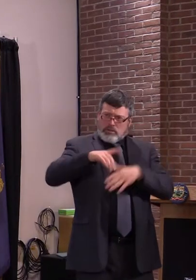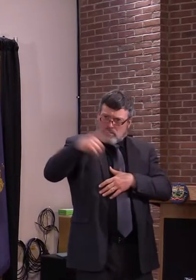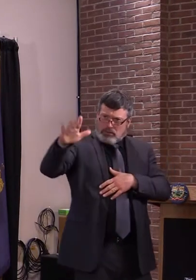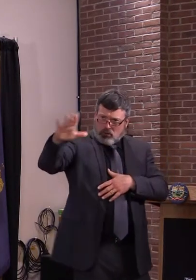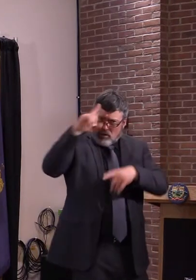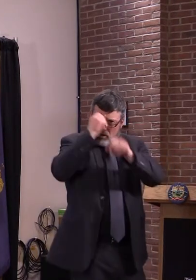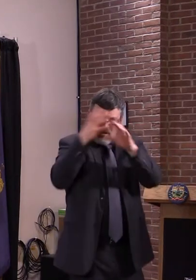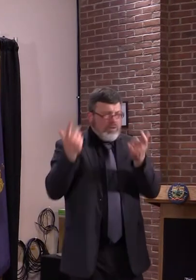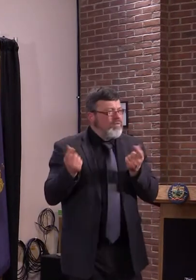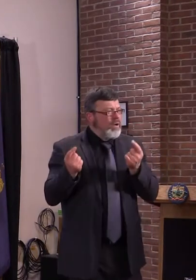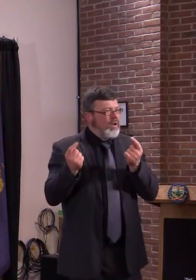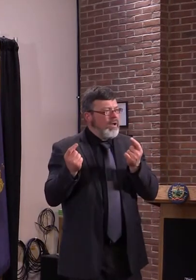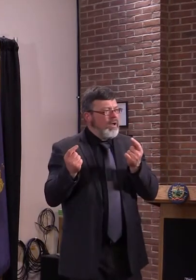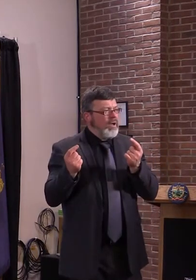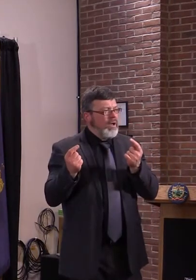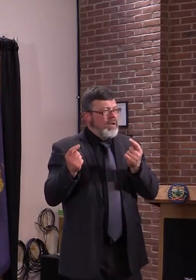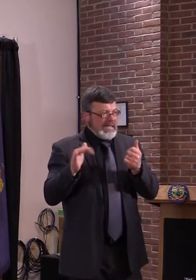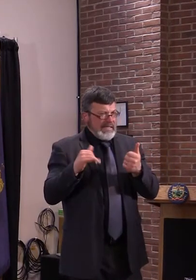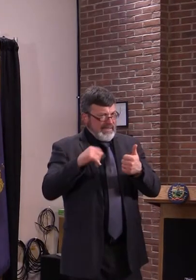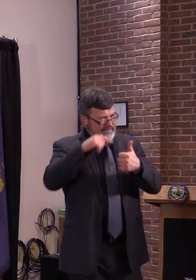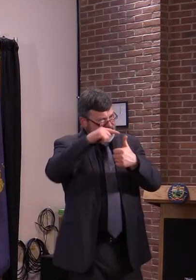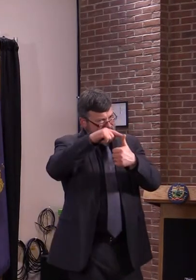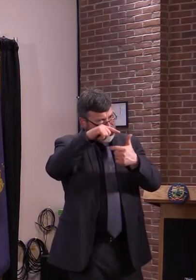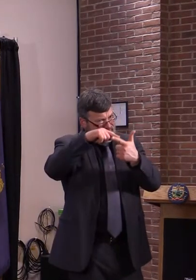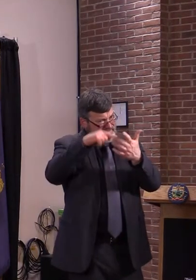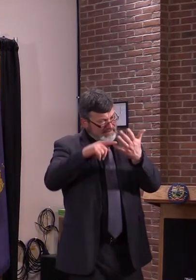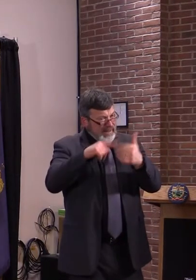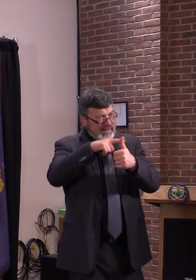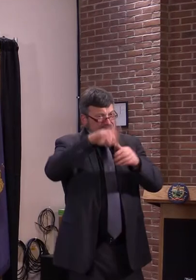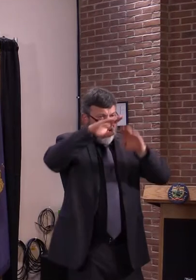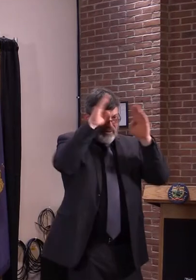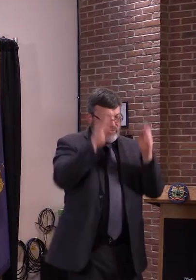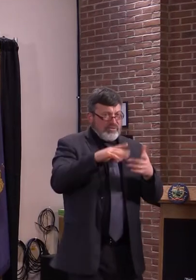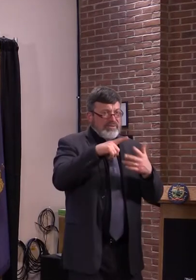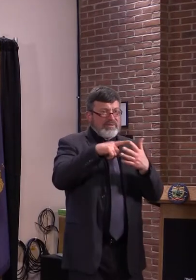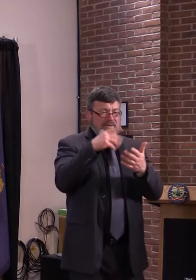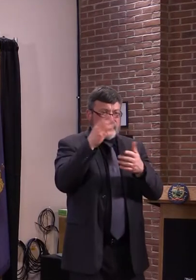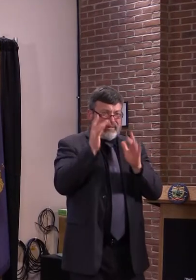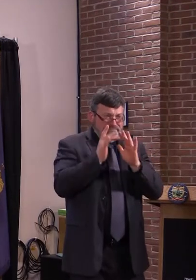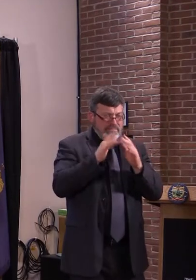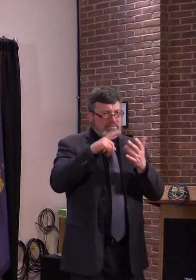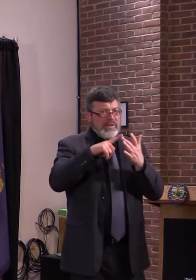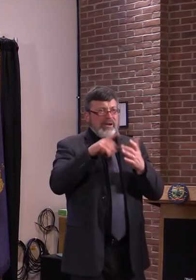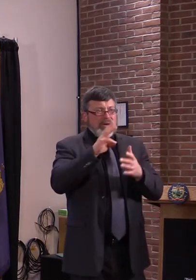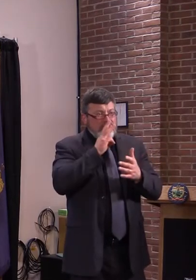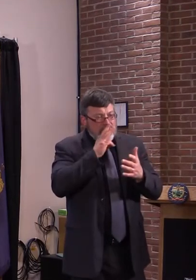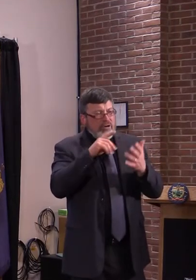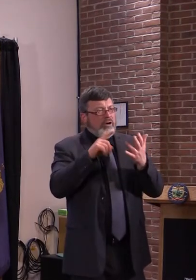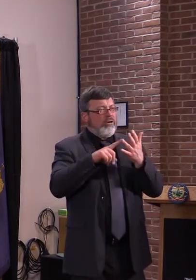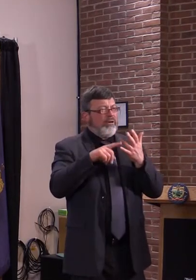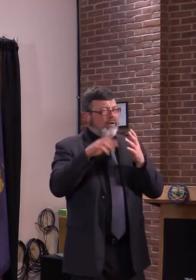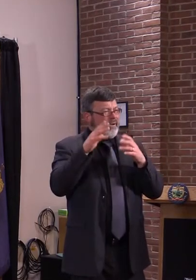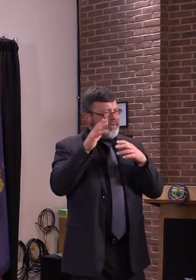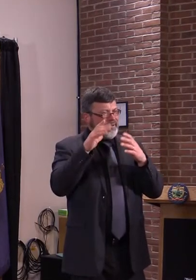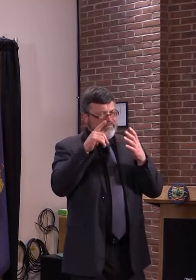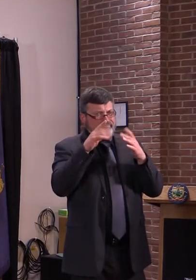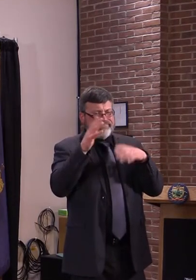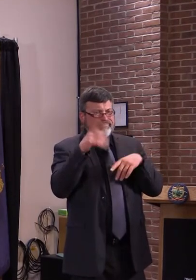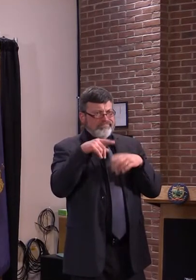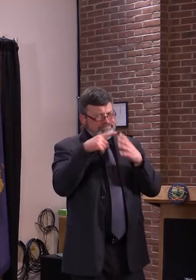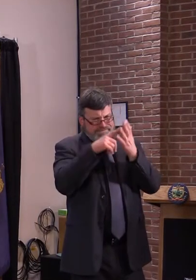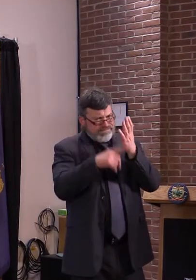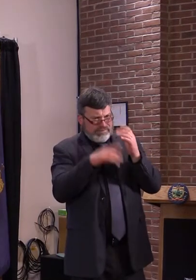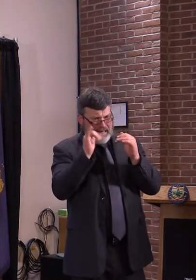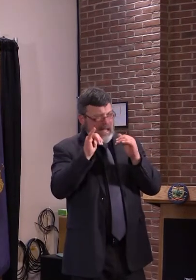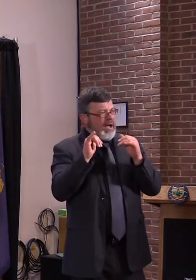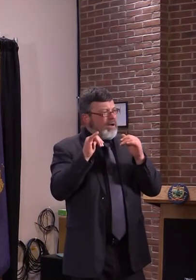or water sewer infrastructure or climate change mitigation, or housing. Those were the main initiatives, and I want to